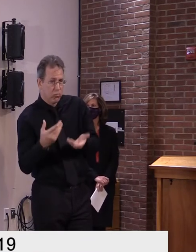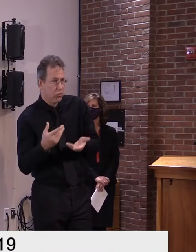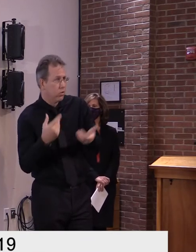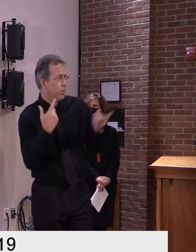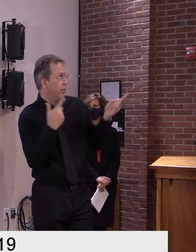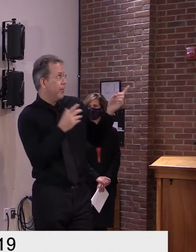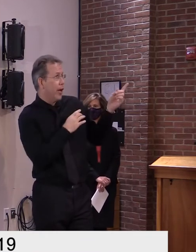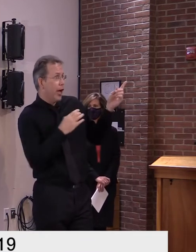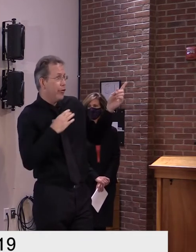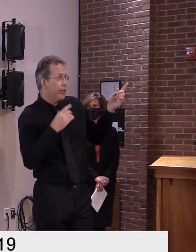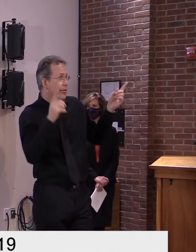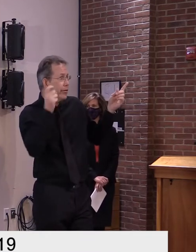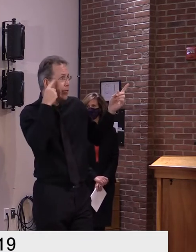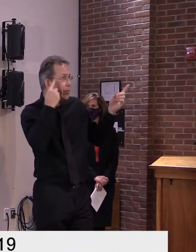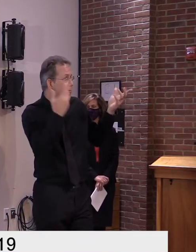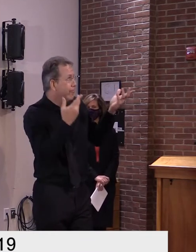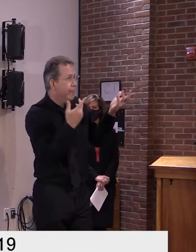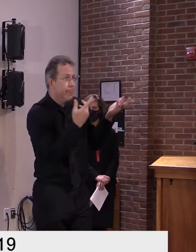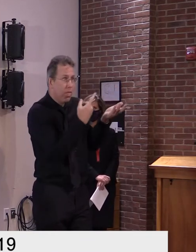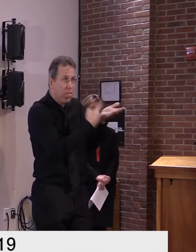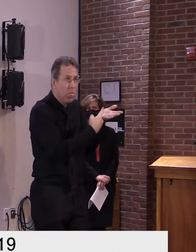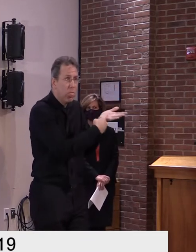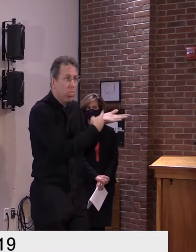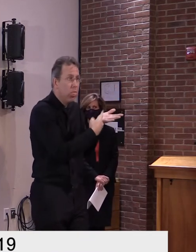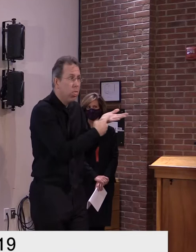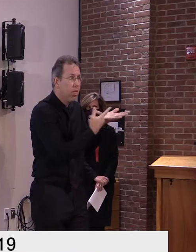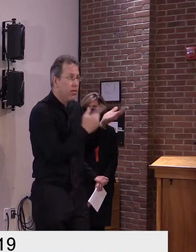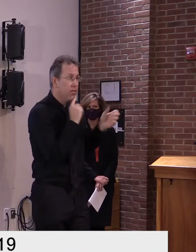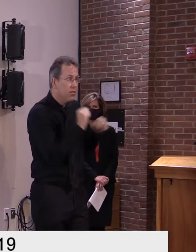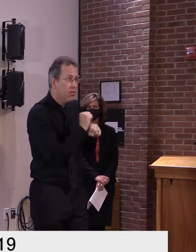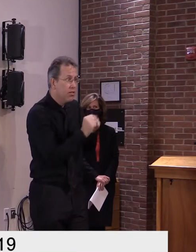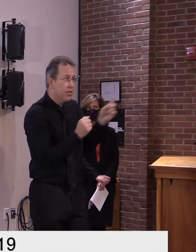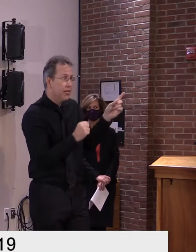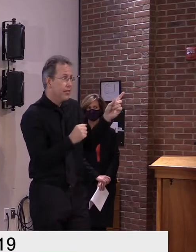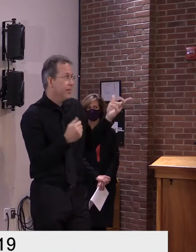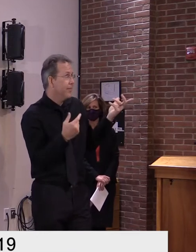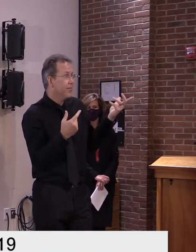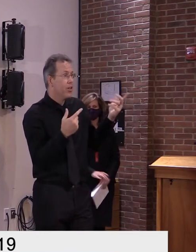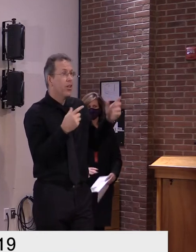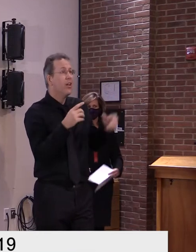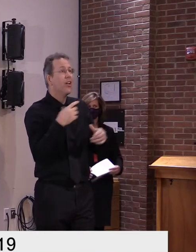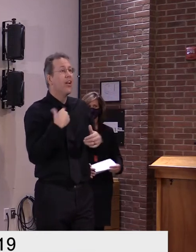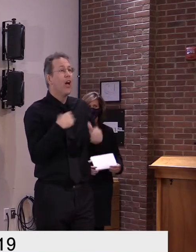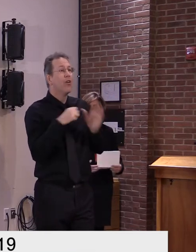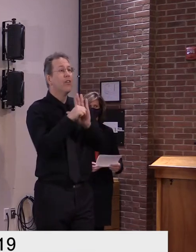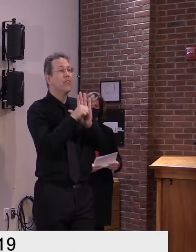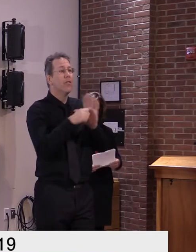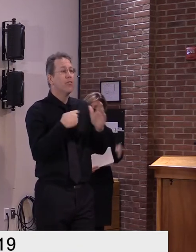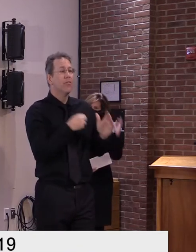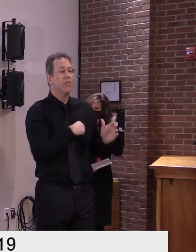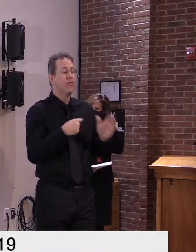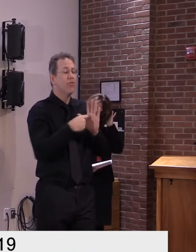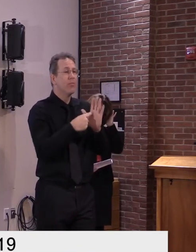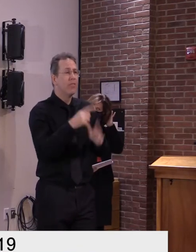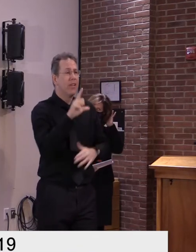2 days about the stimulus package as well as the budget bill that